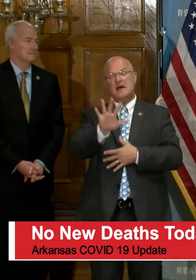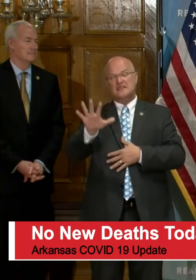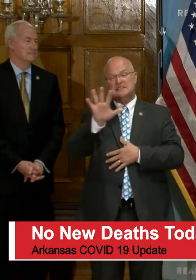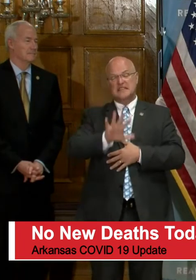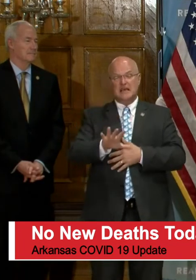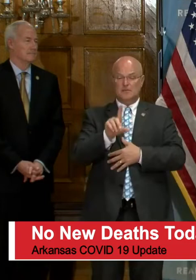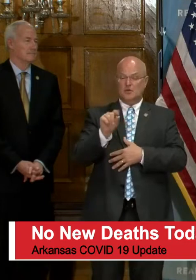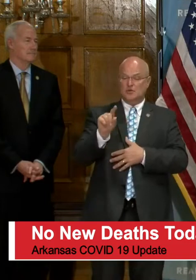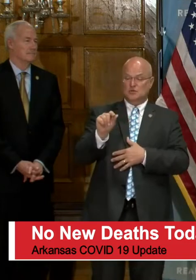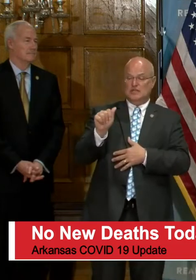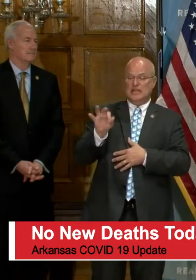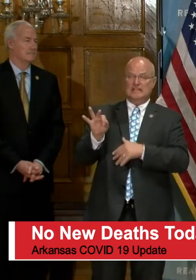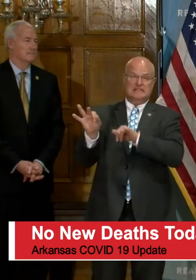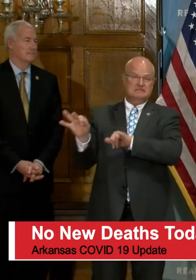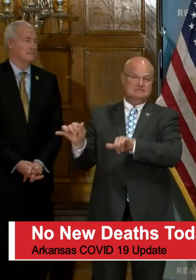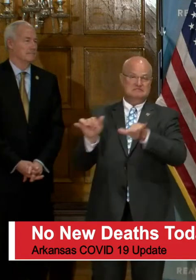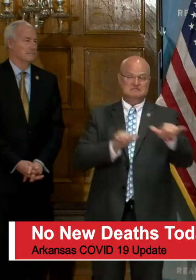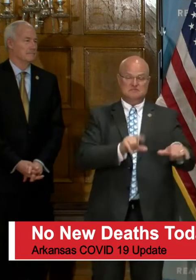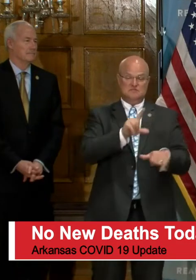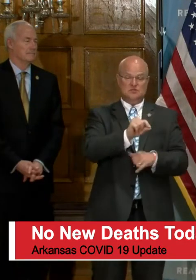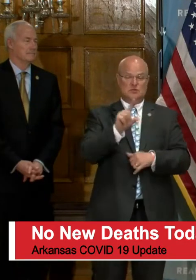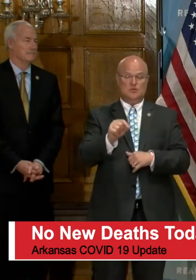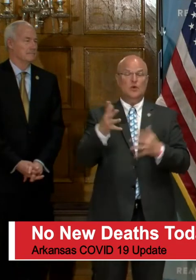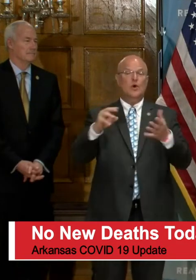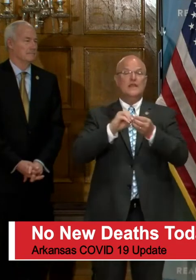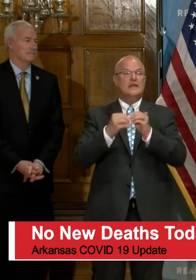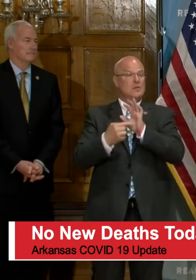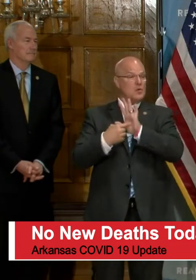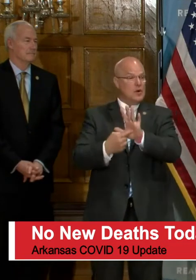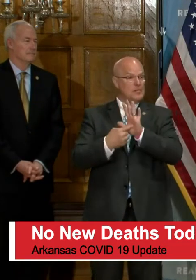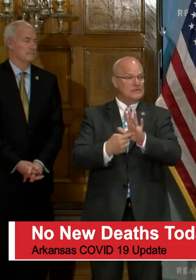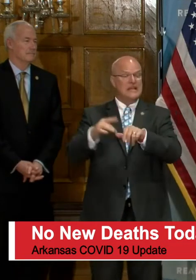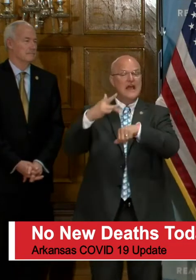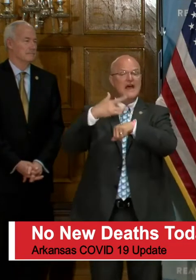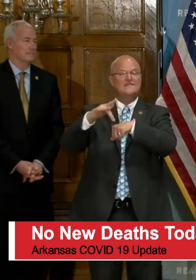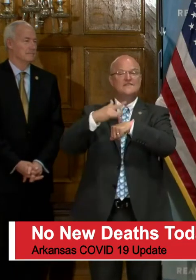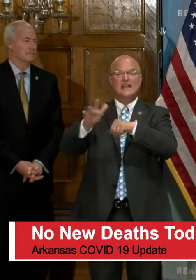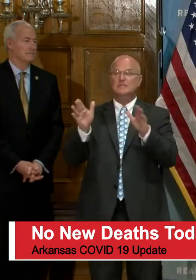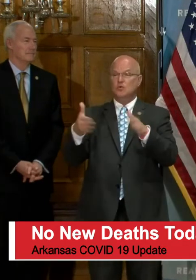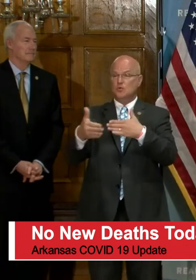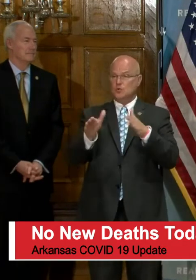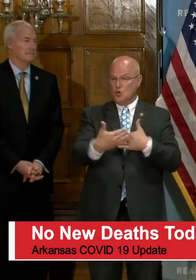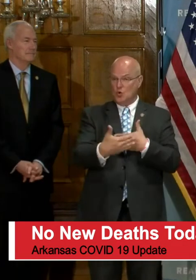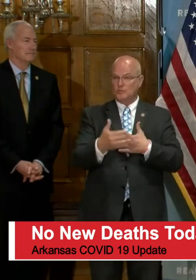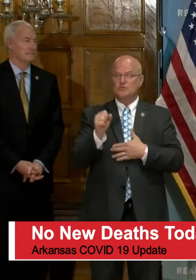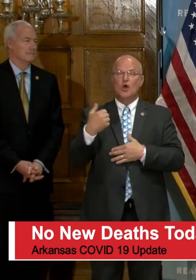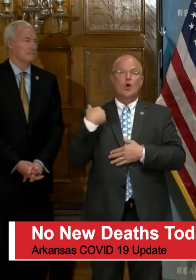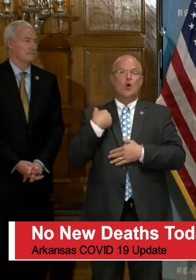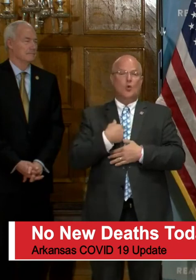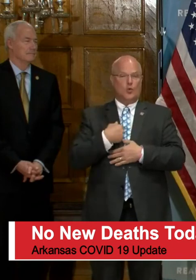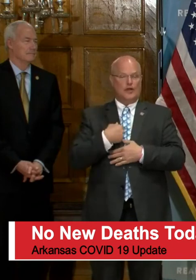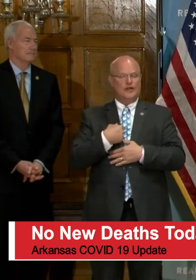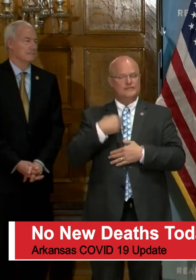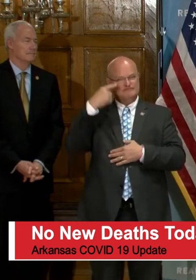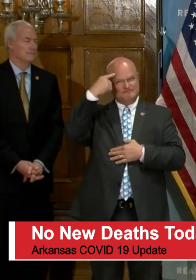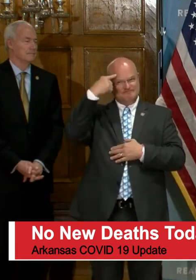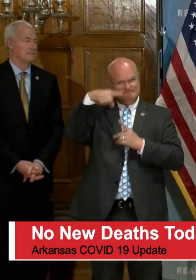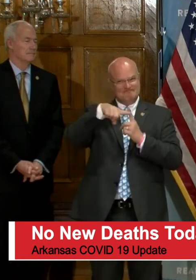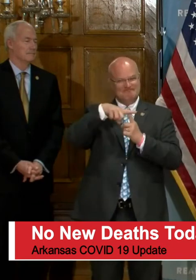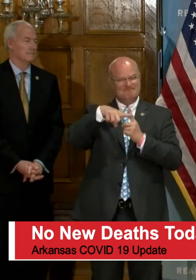in 2019. What these numbers represent are available rooms, and so we are